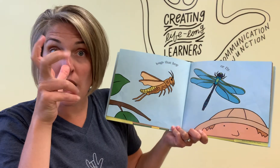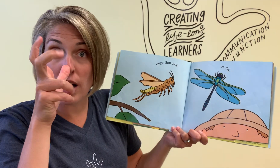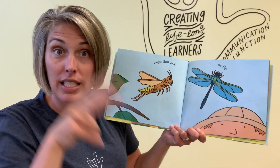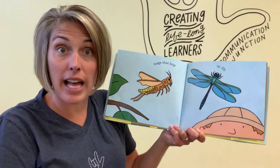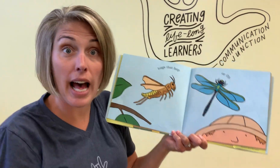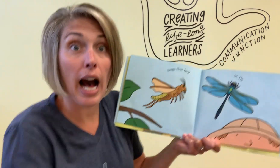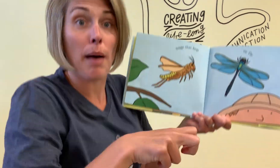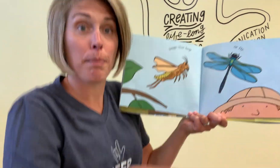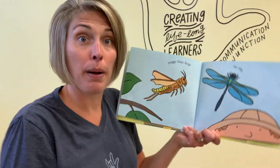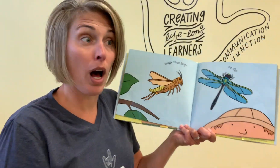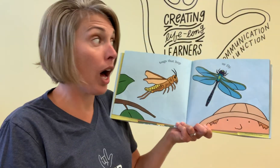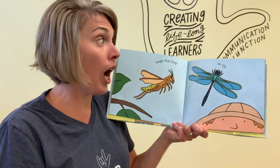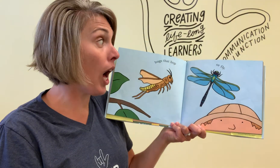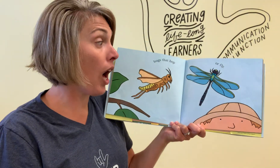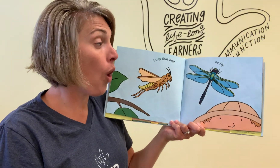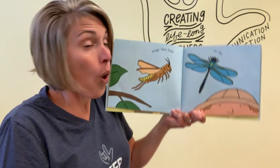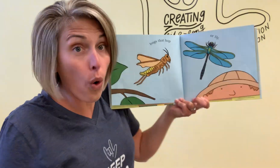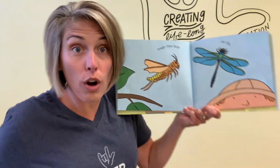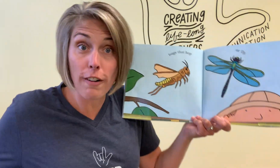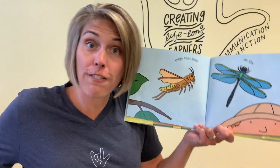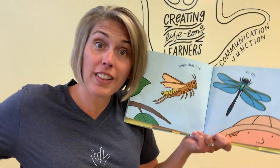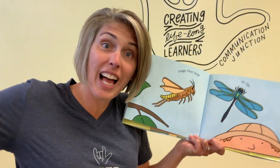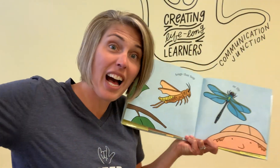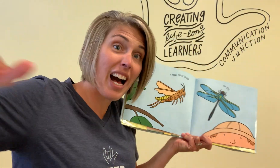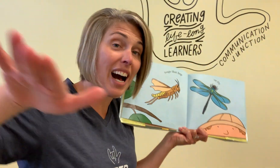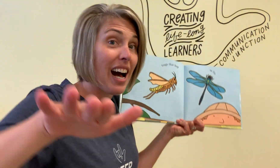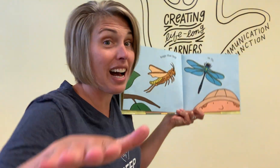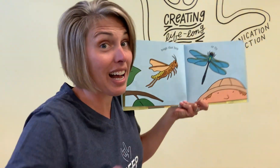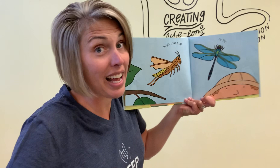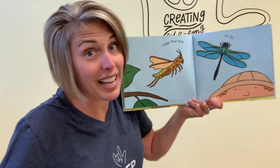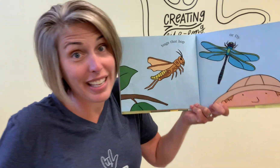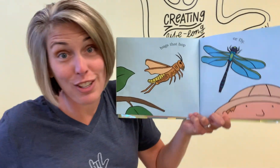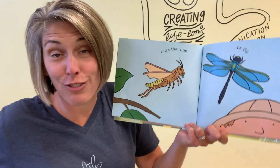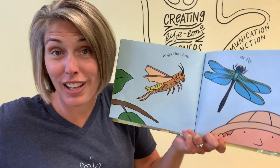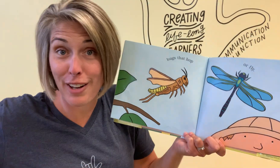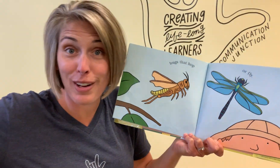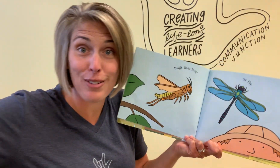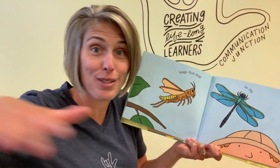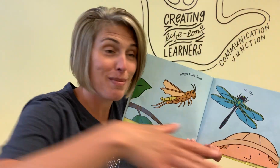Bugs that hop or fly. Can you fly around with me?